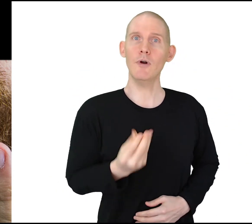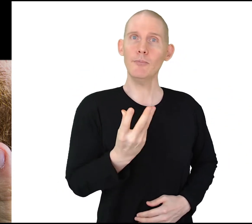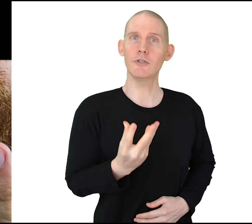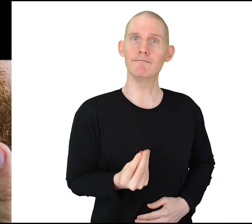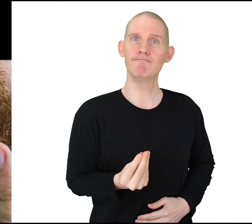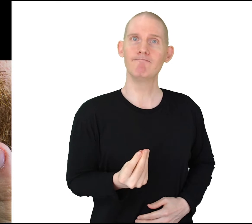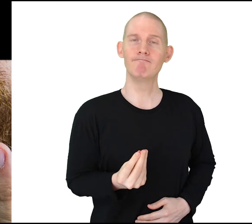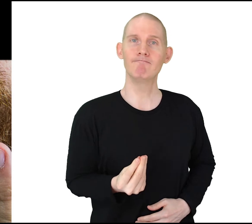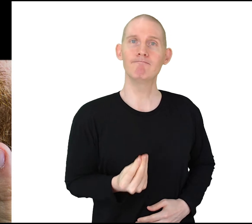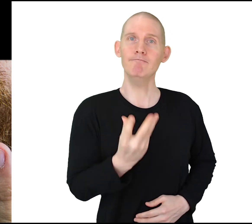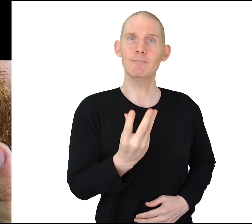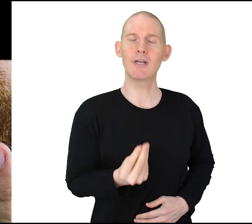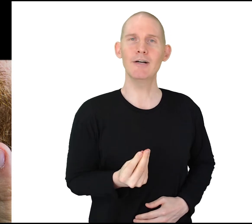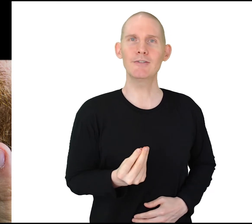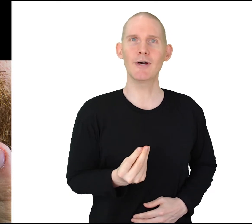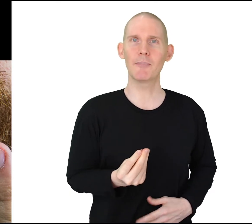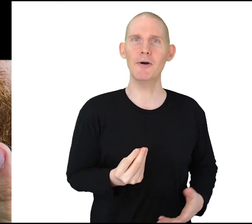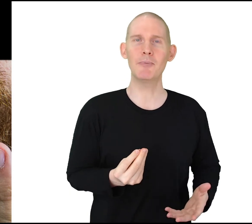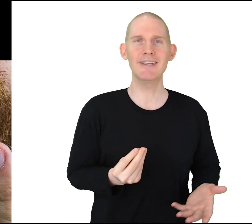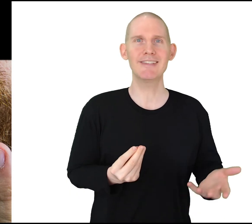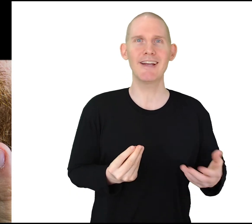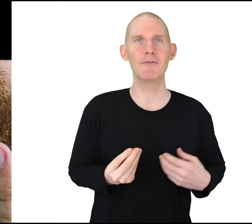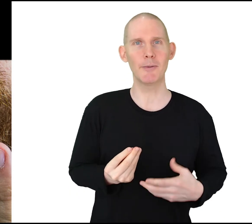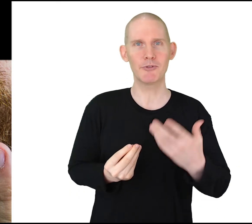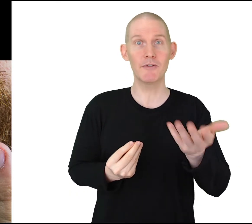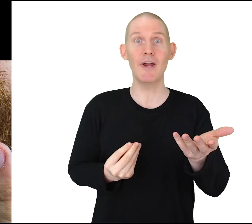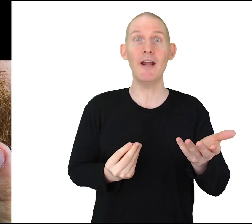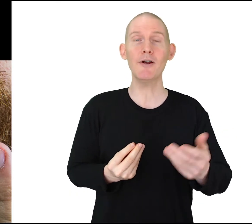eruption. Because a burp is an eruption of air, right?